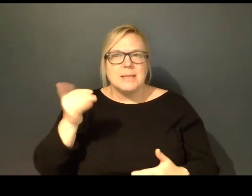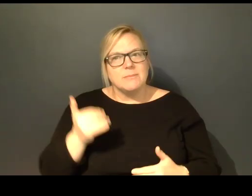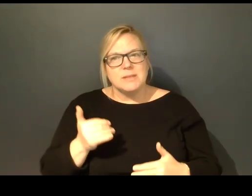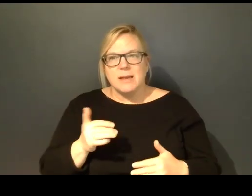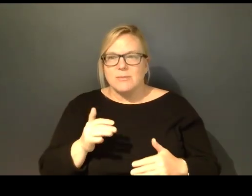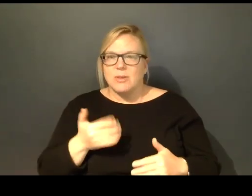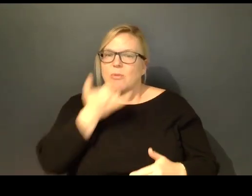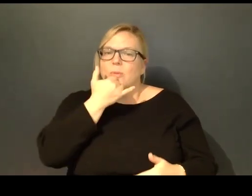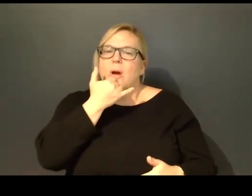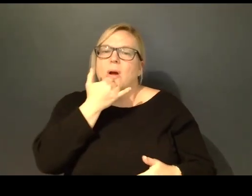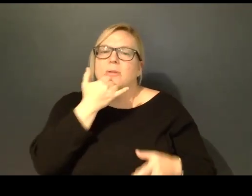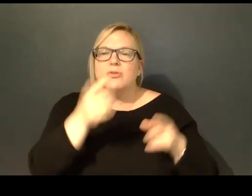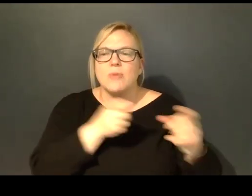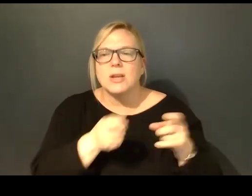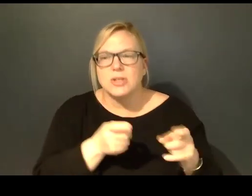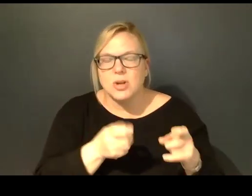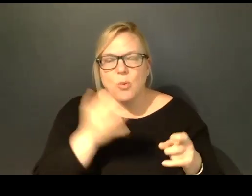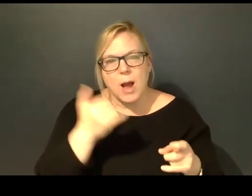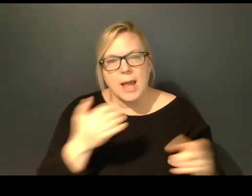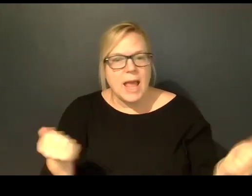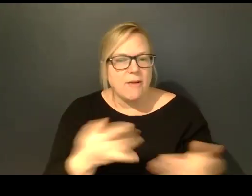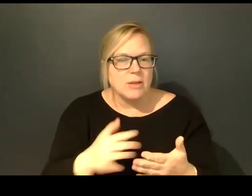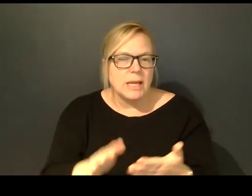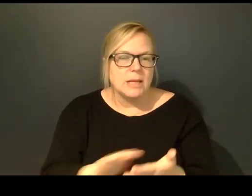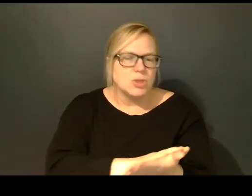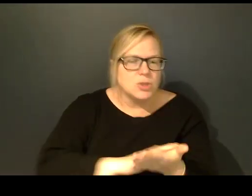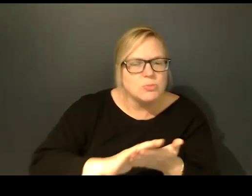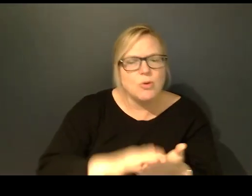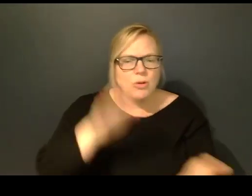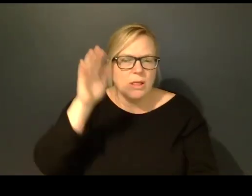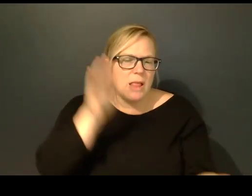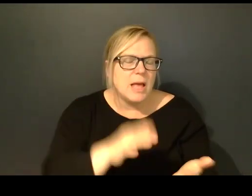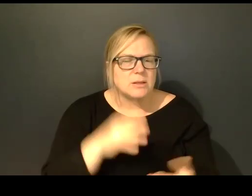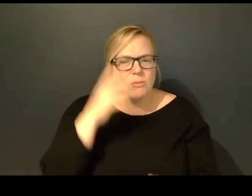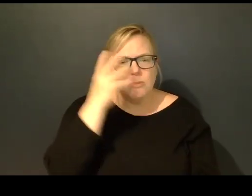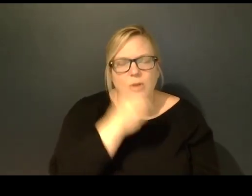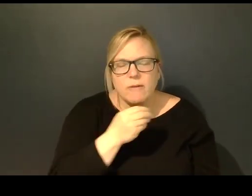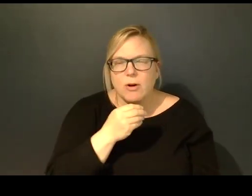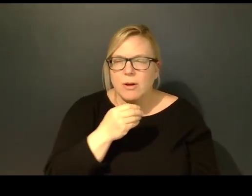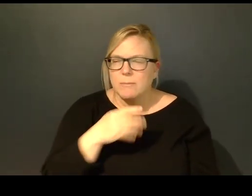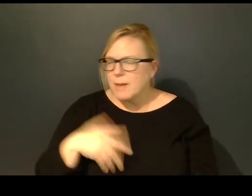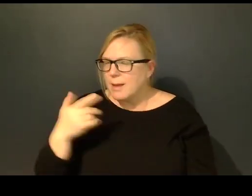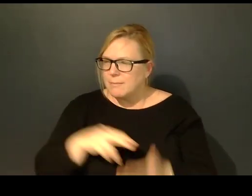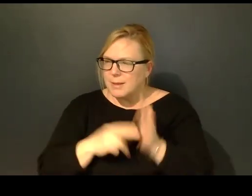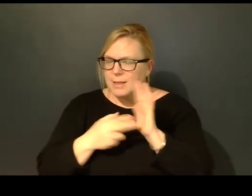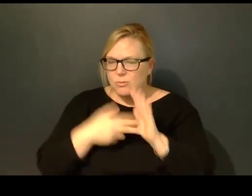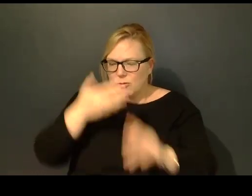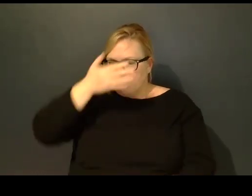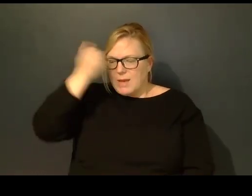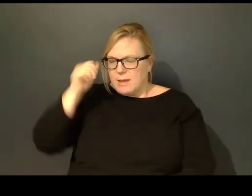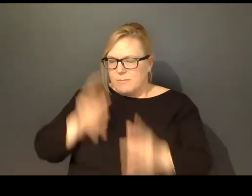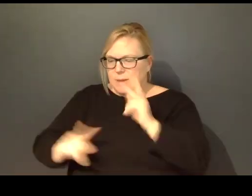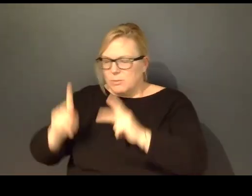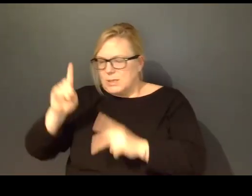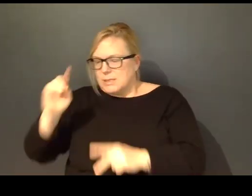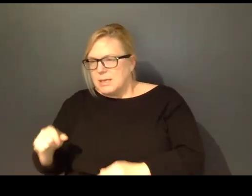smooth and touchless. We haven't really considered the needs of every customer, which seems a bit silly when the motivation of these companies is to make money selling you things.